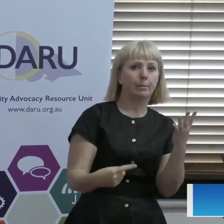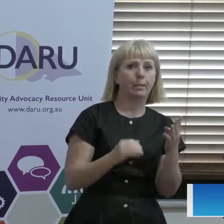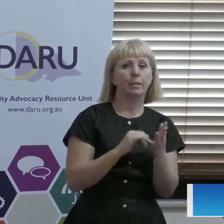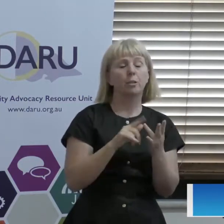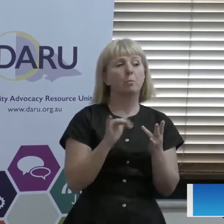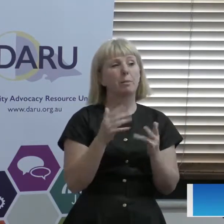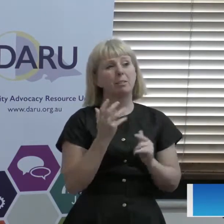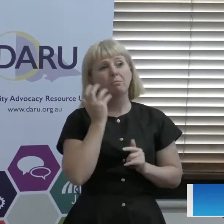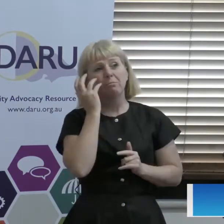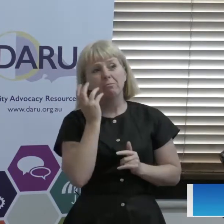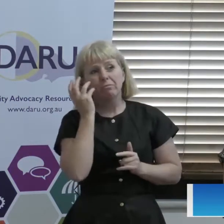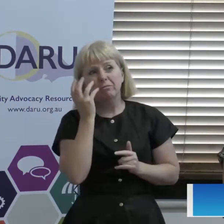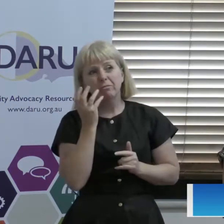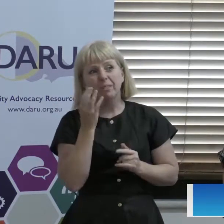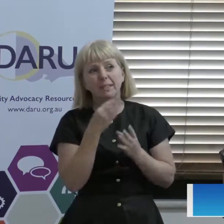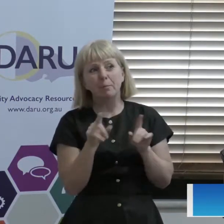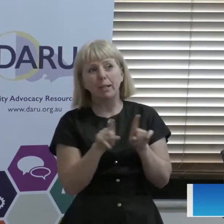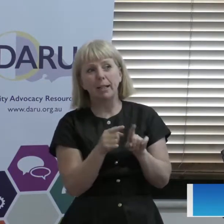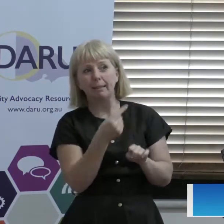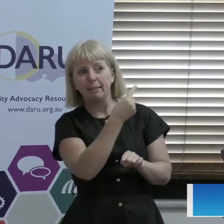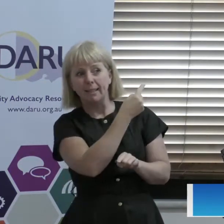possibly something like this could